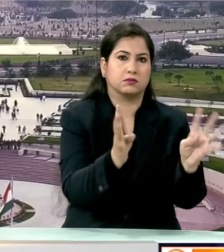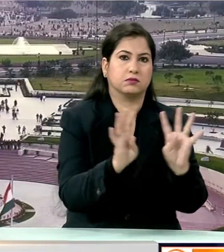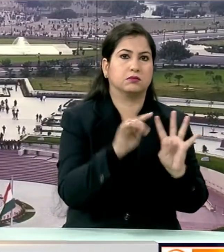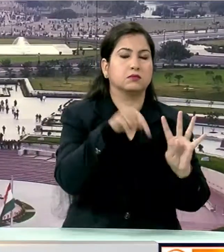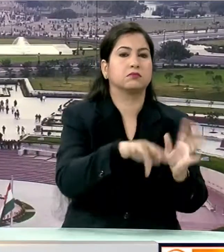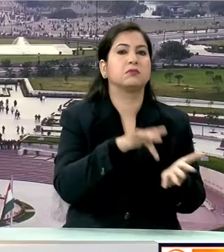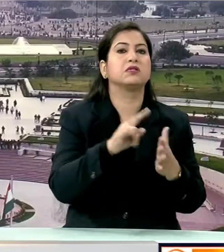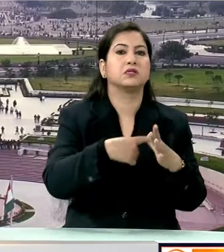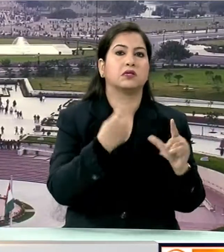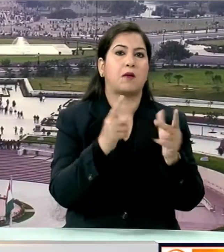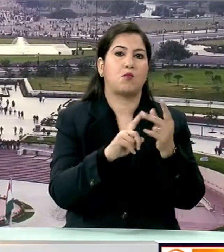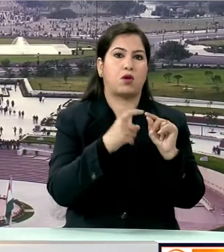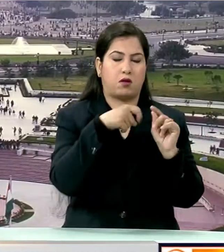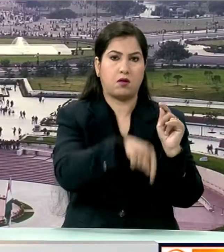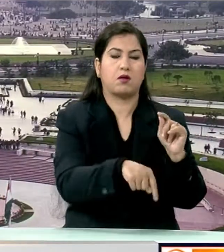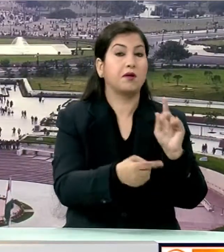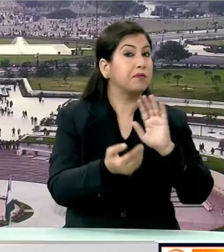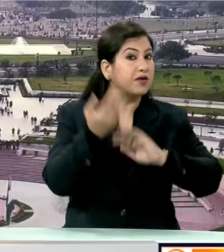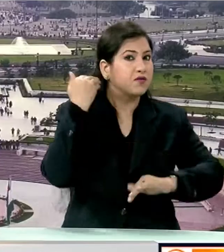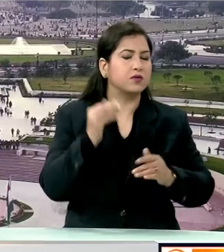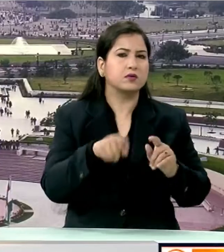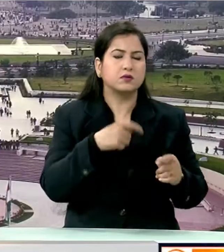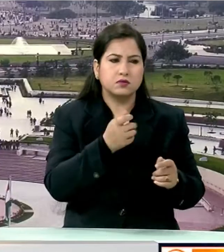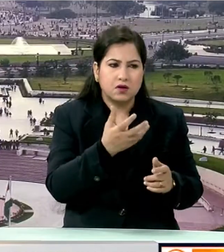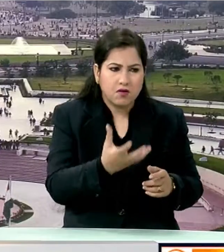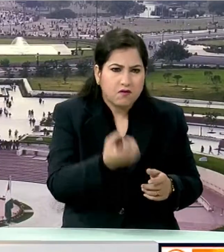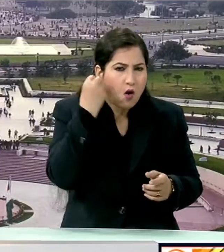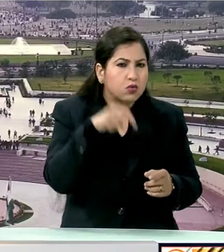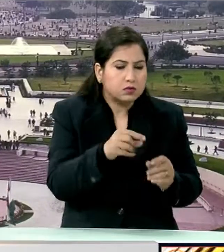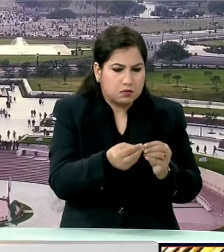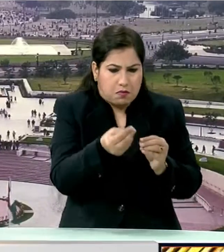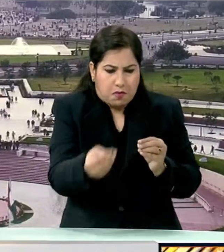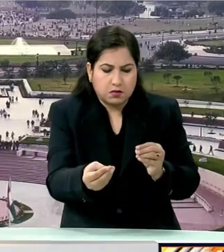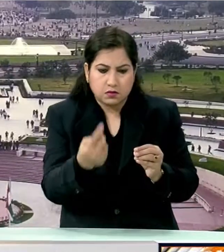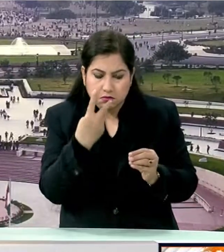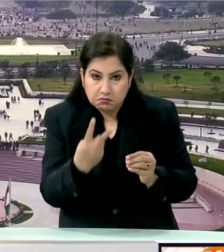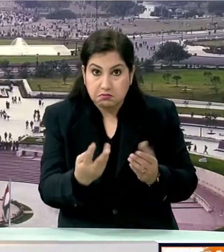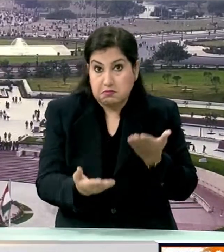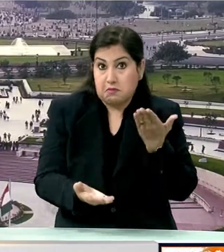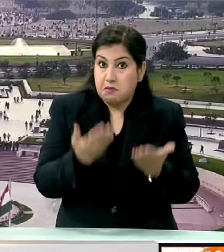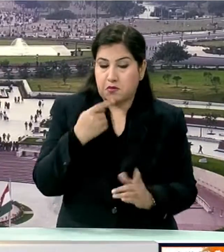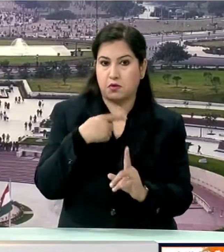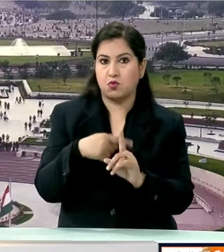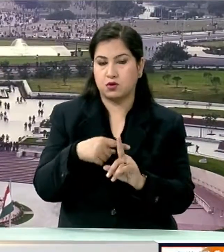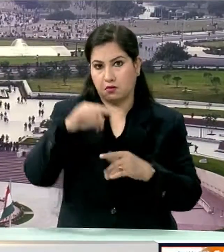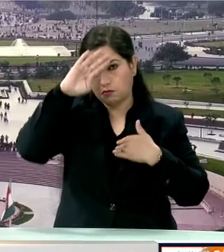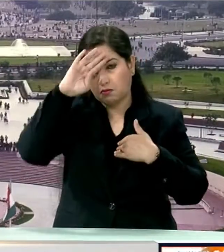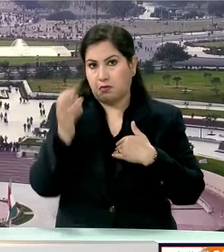in Jaipur. He was admitted to the hospital after a report from the local lab said that he could be positive